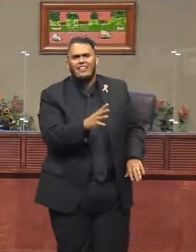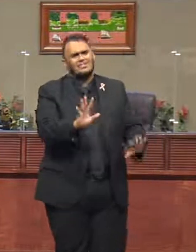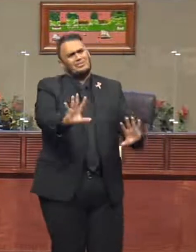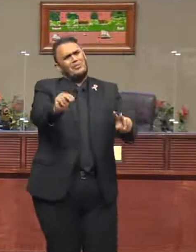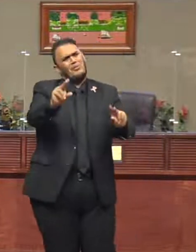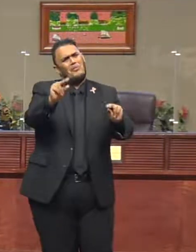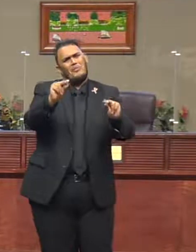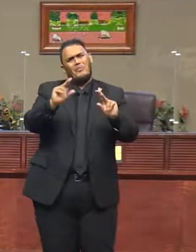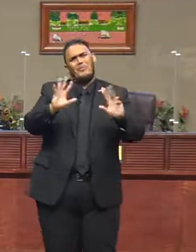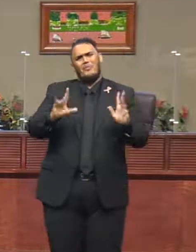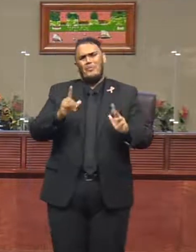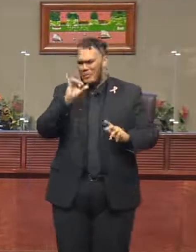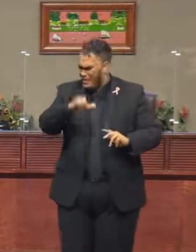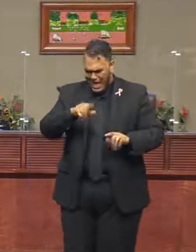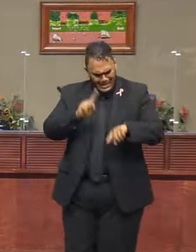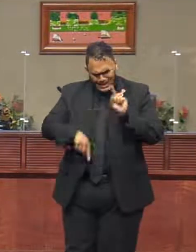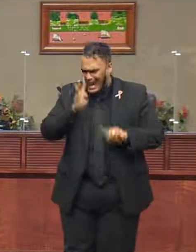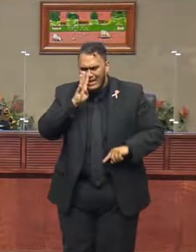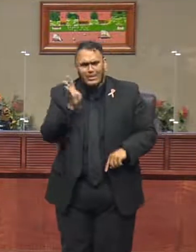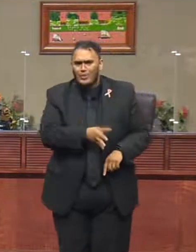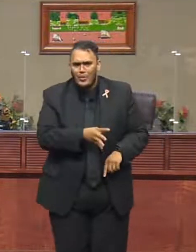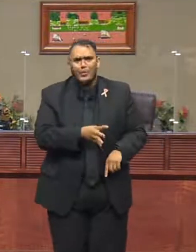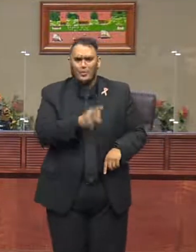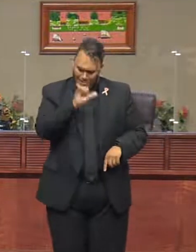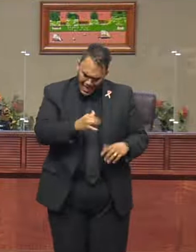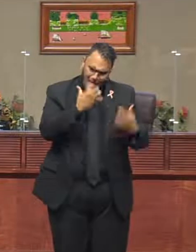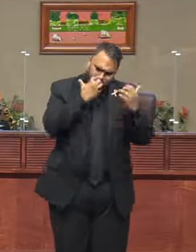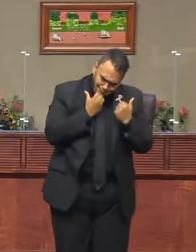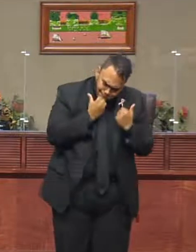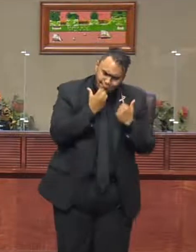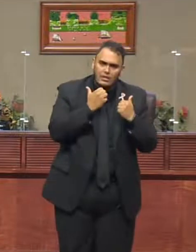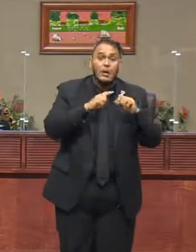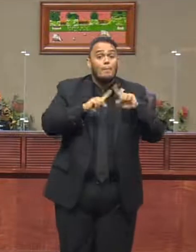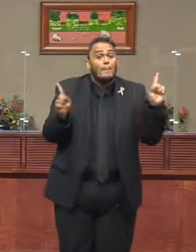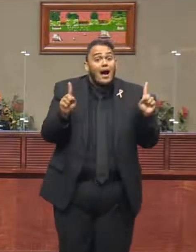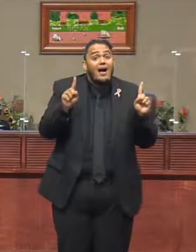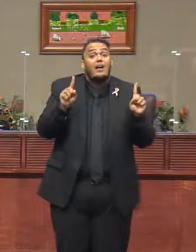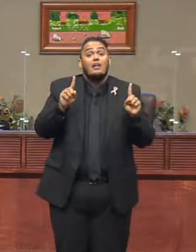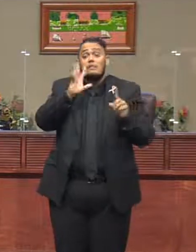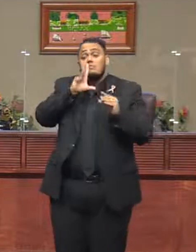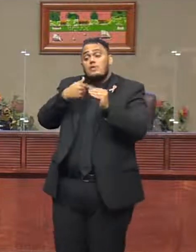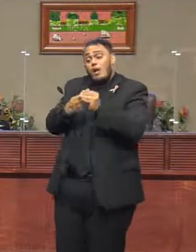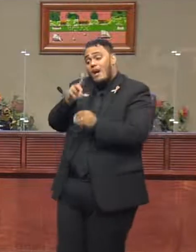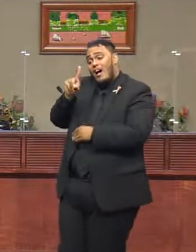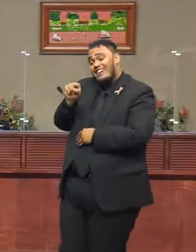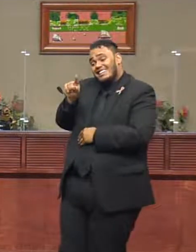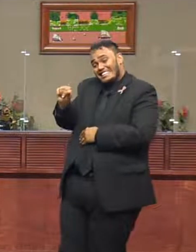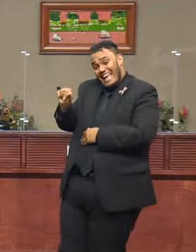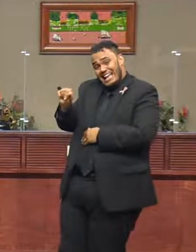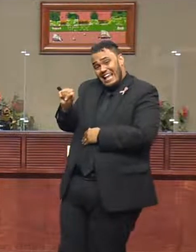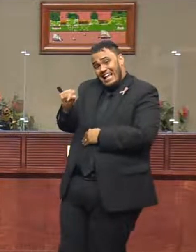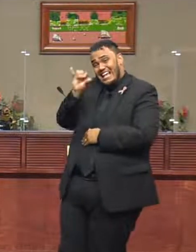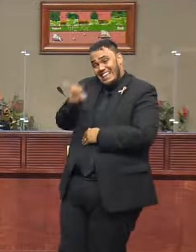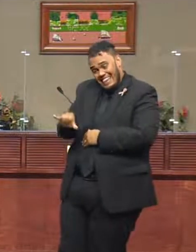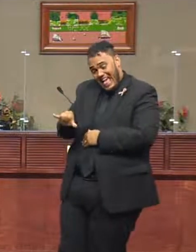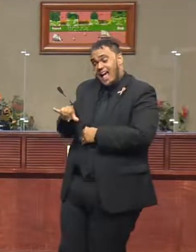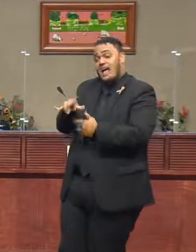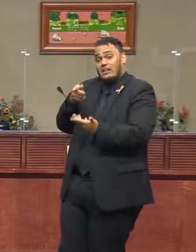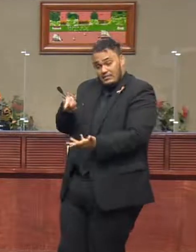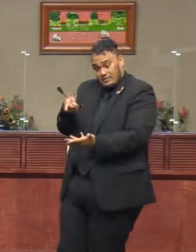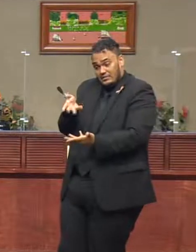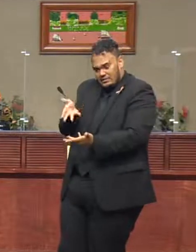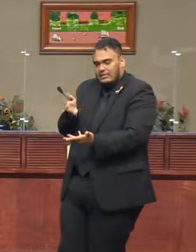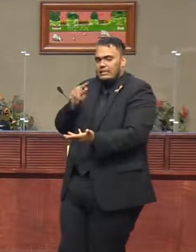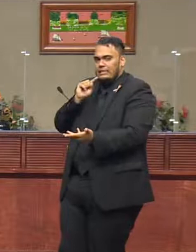level, data, talking on data terms, is significant that happened in that